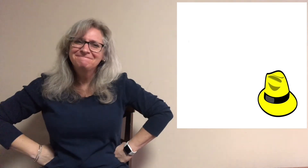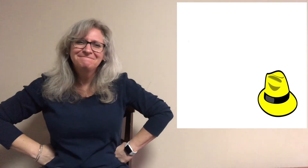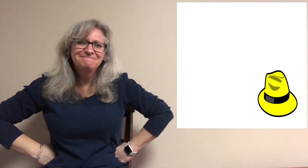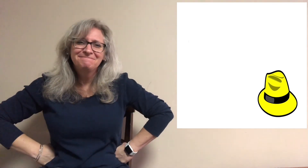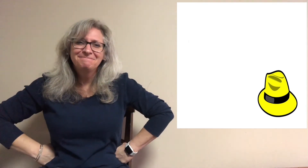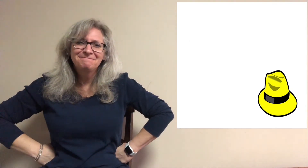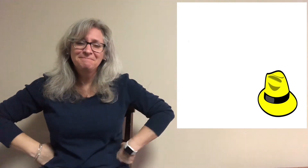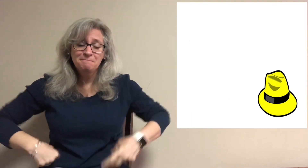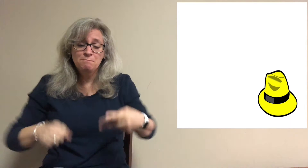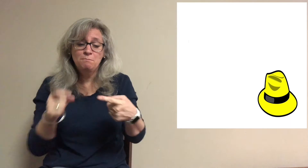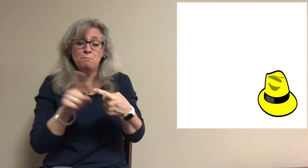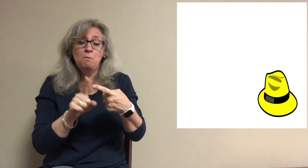No.